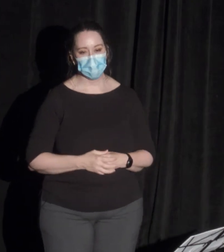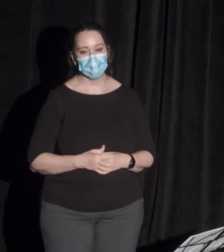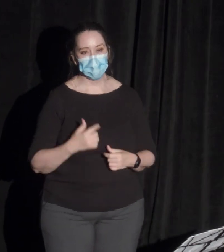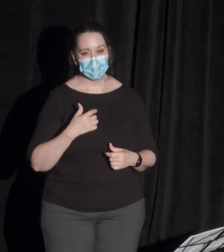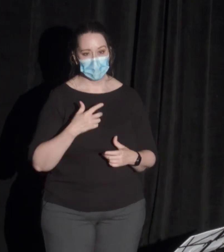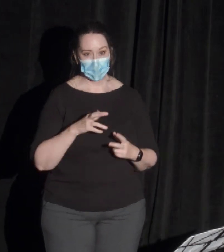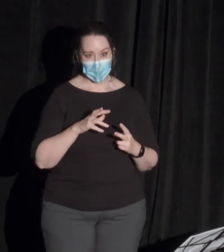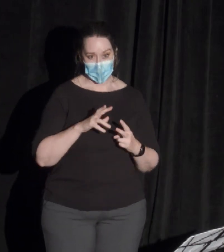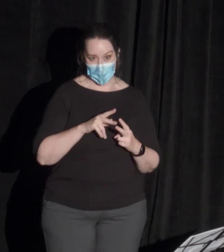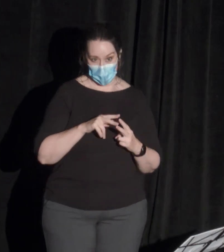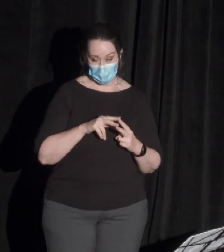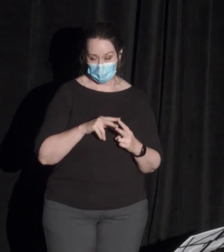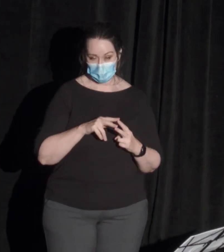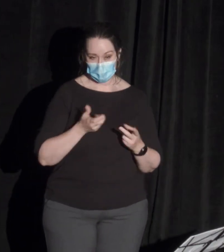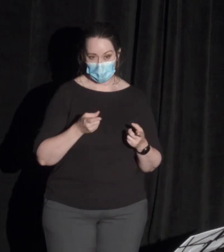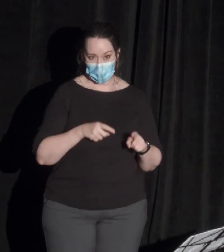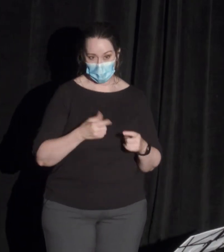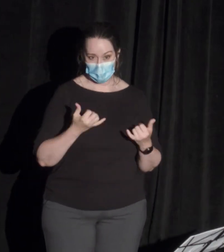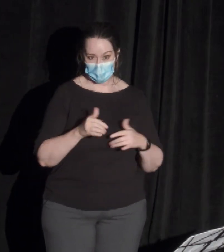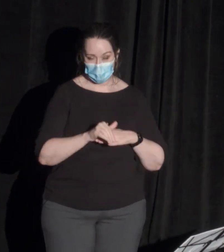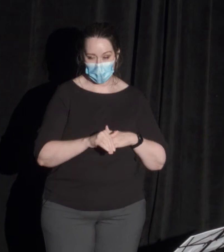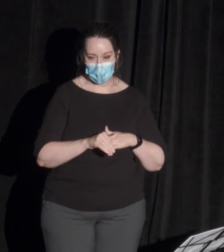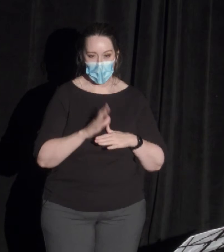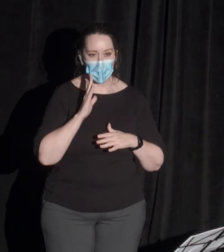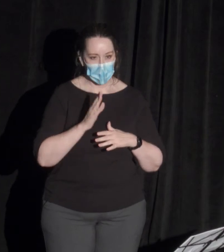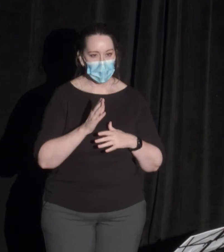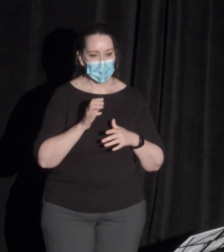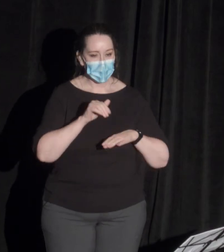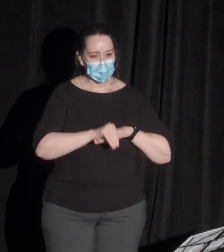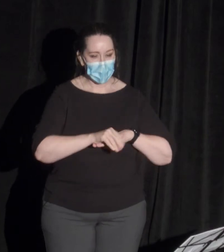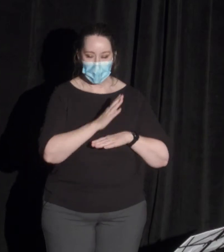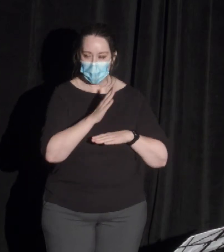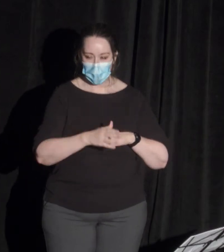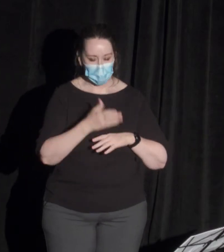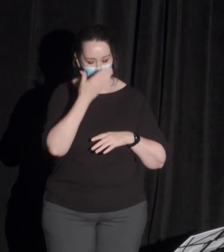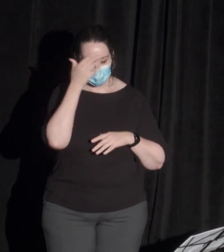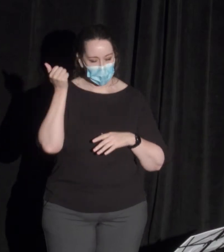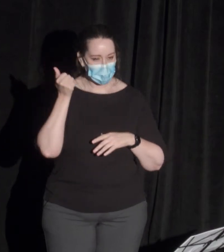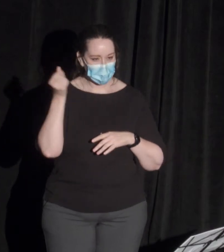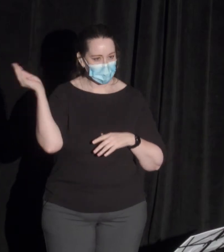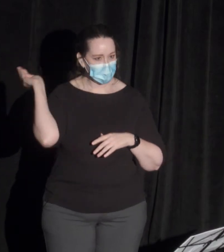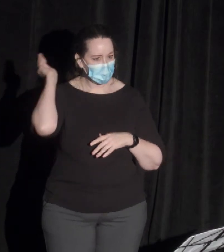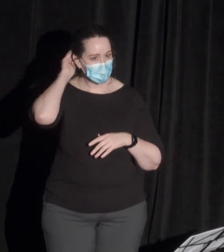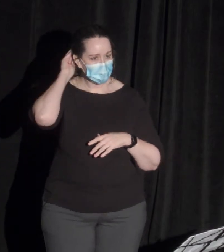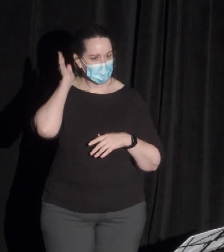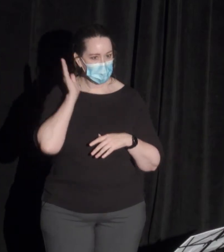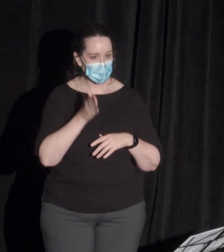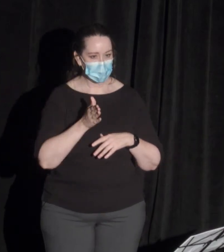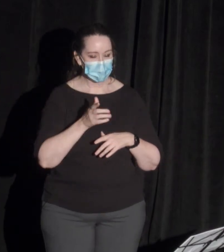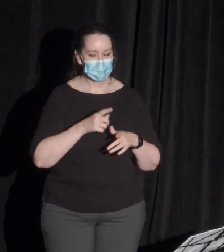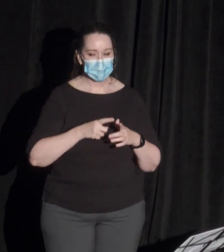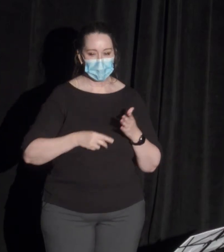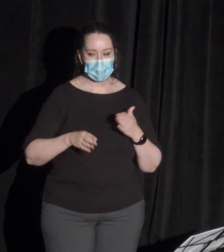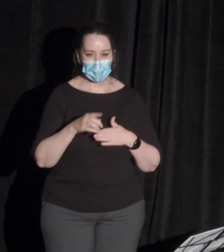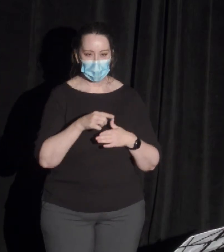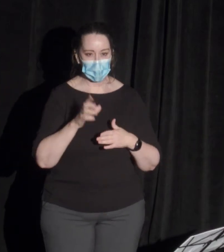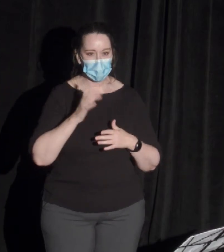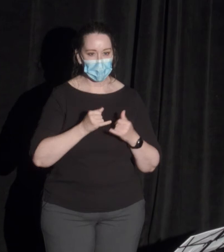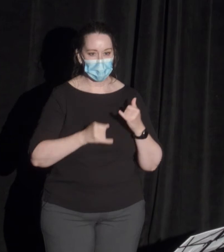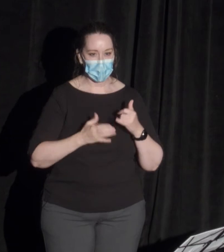Either way that it goes for you tonight, this is going to be a night that you will never forget. Some of you have been finalists before. Welcome